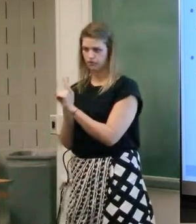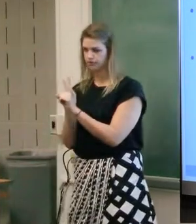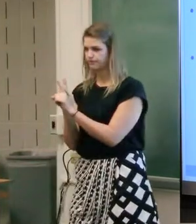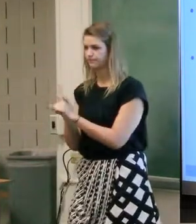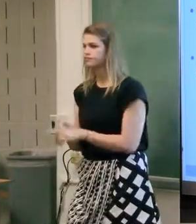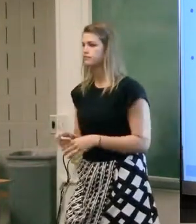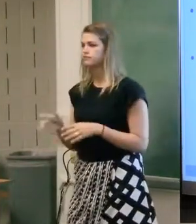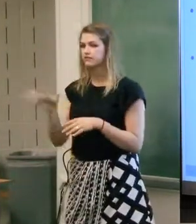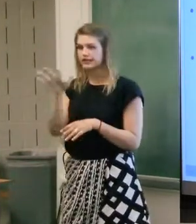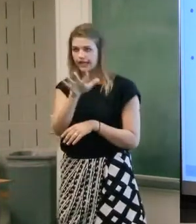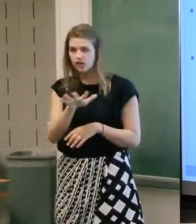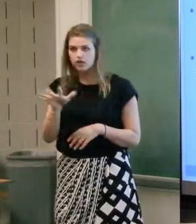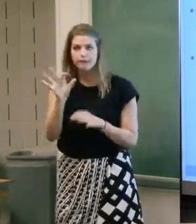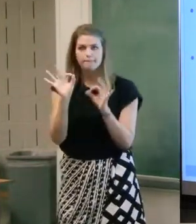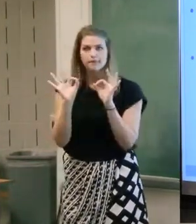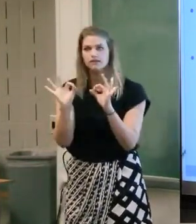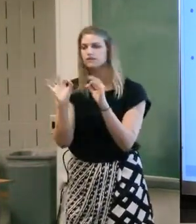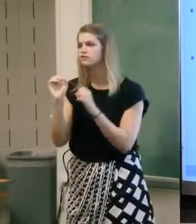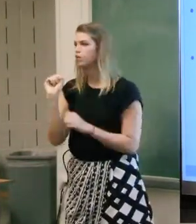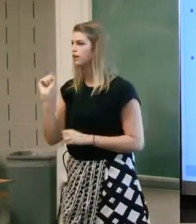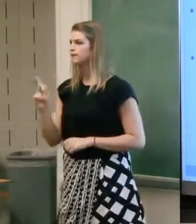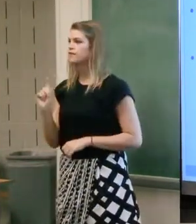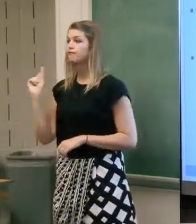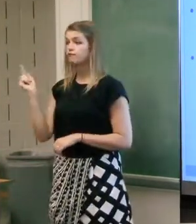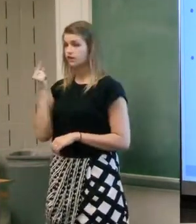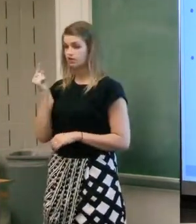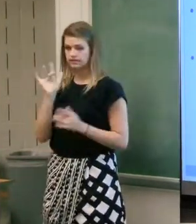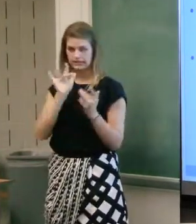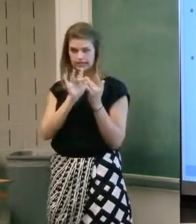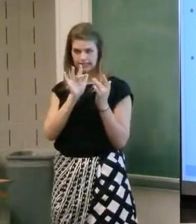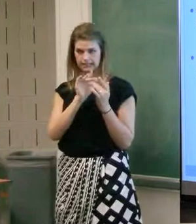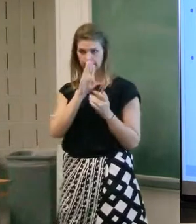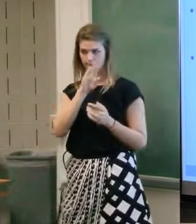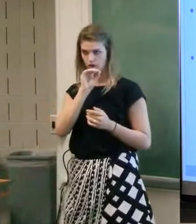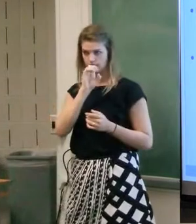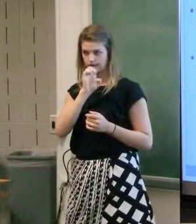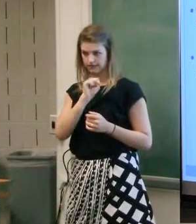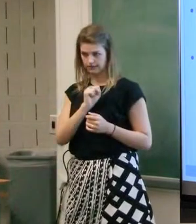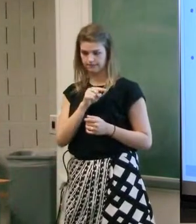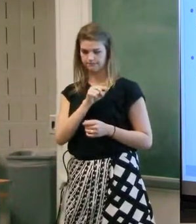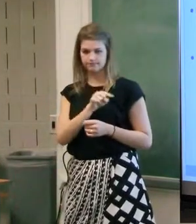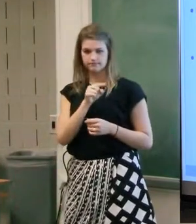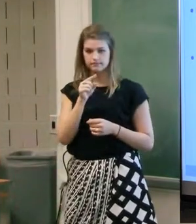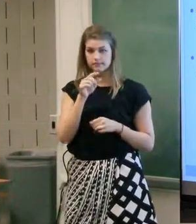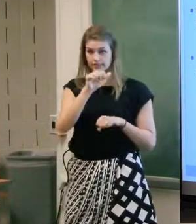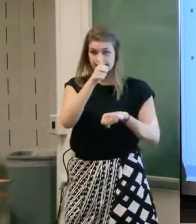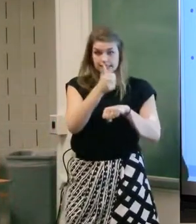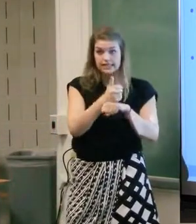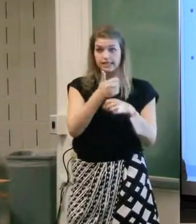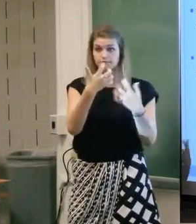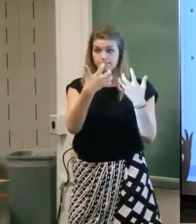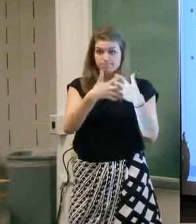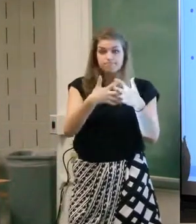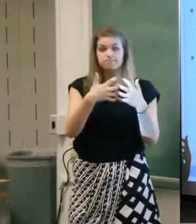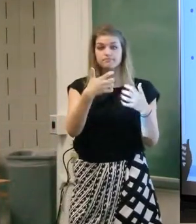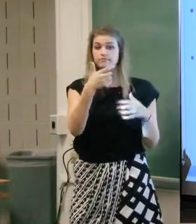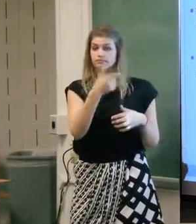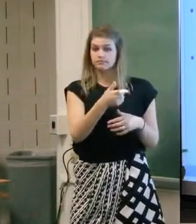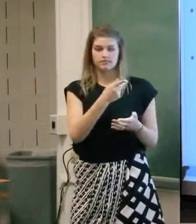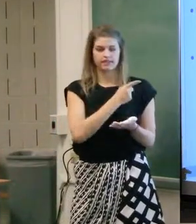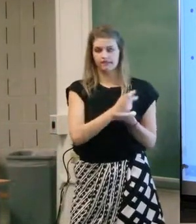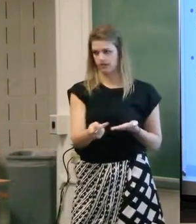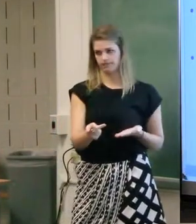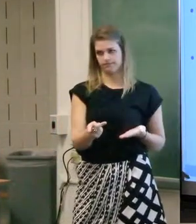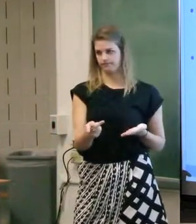the area that I wanted to do it in. First, I tried contacting BOCES and asking them if they could just place me with someone, and that was an